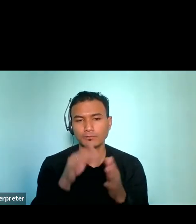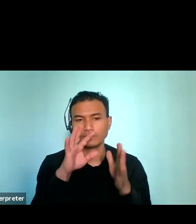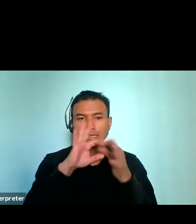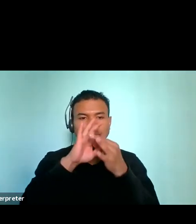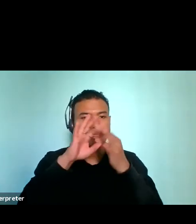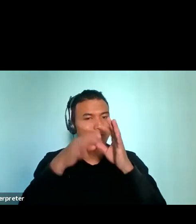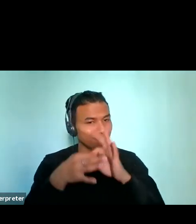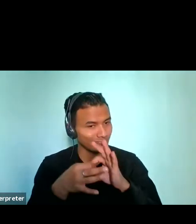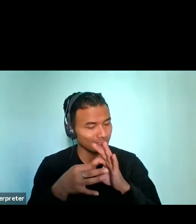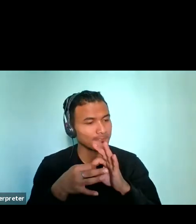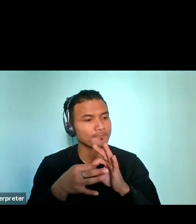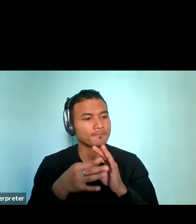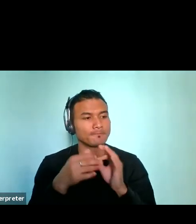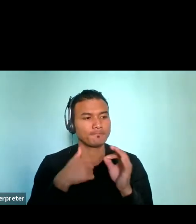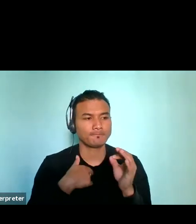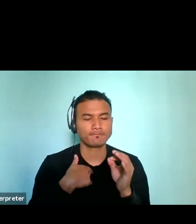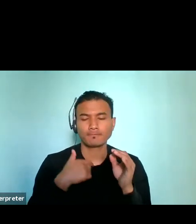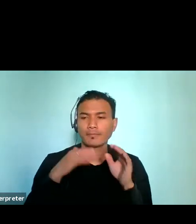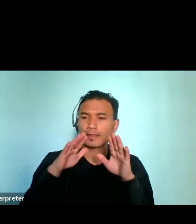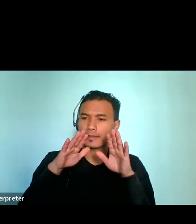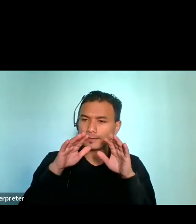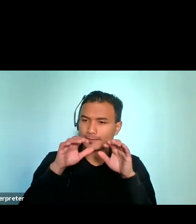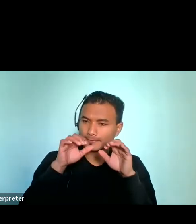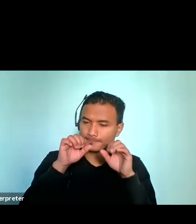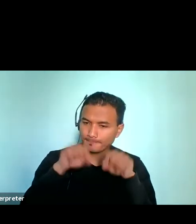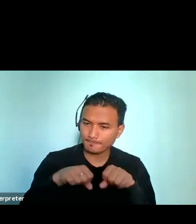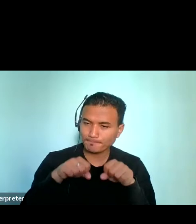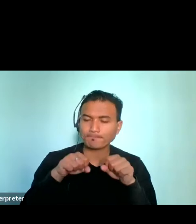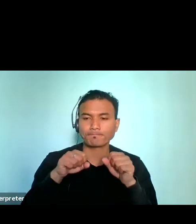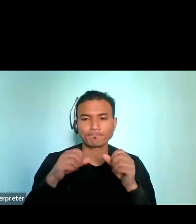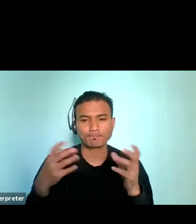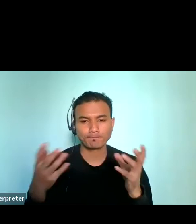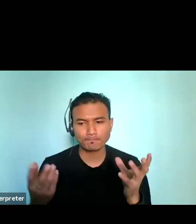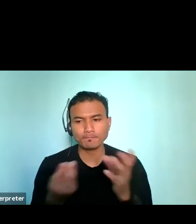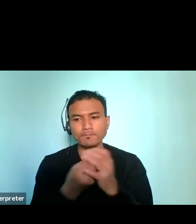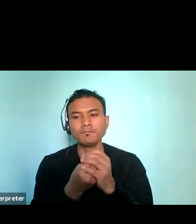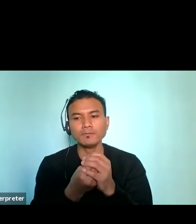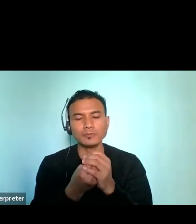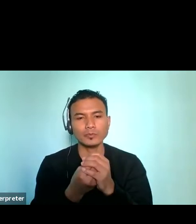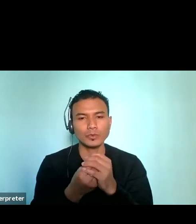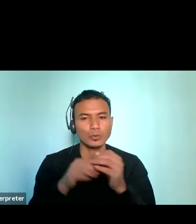so we can come up together